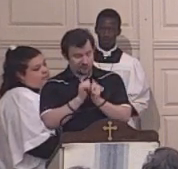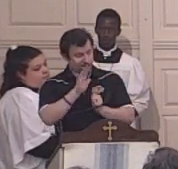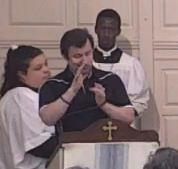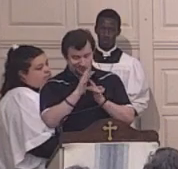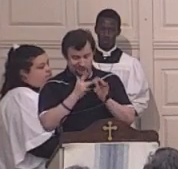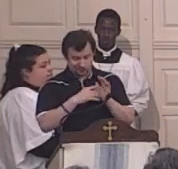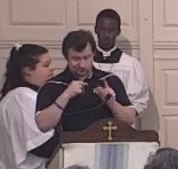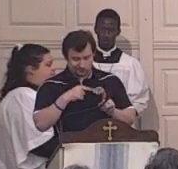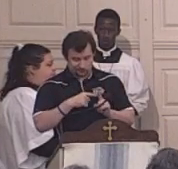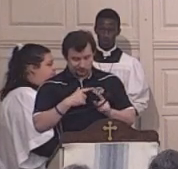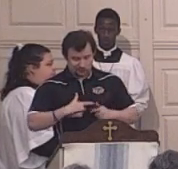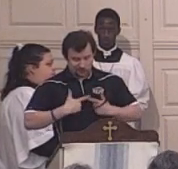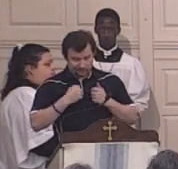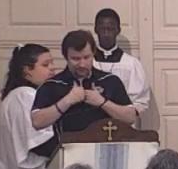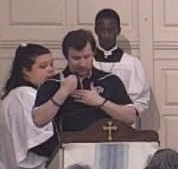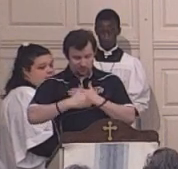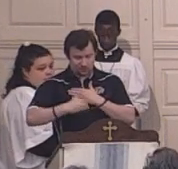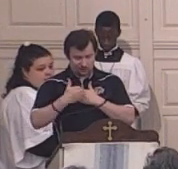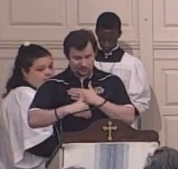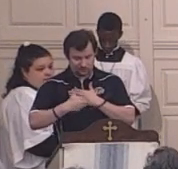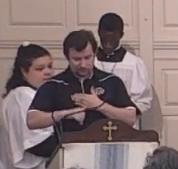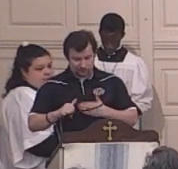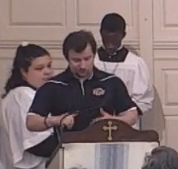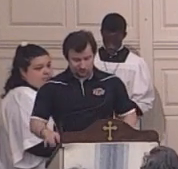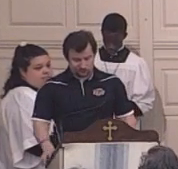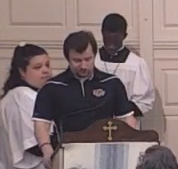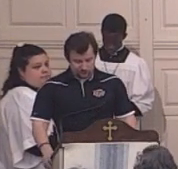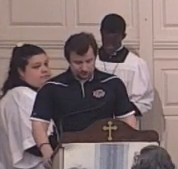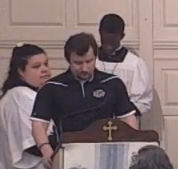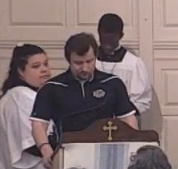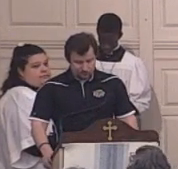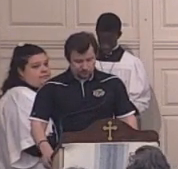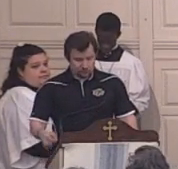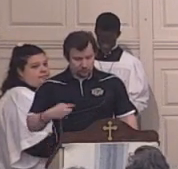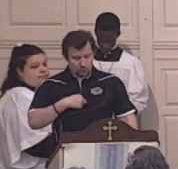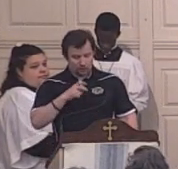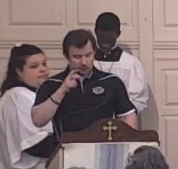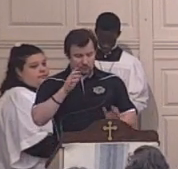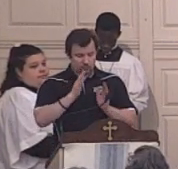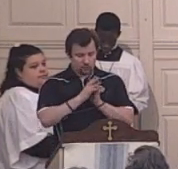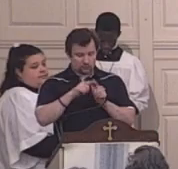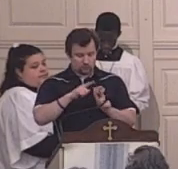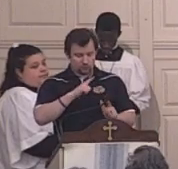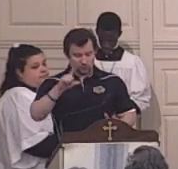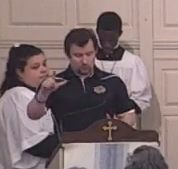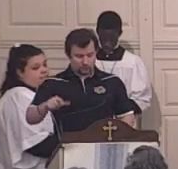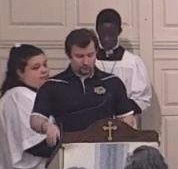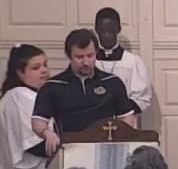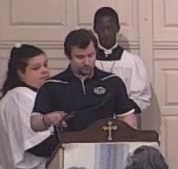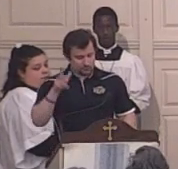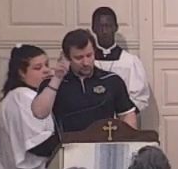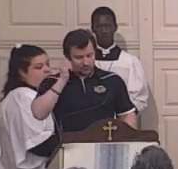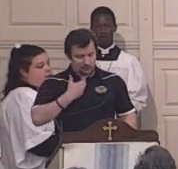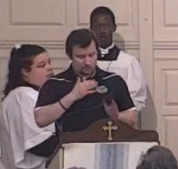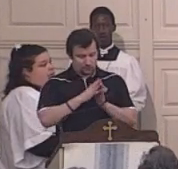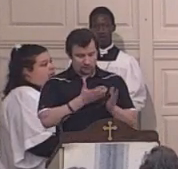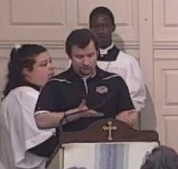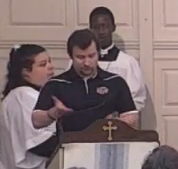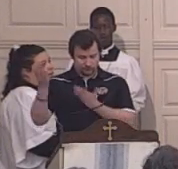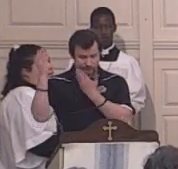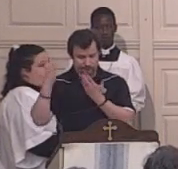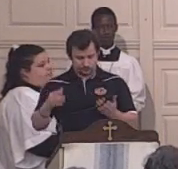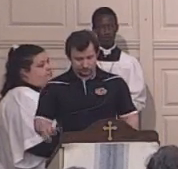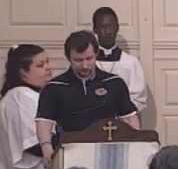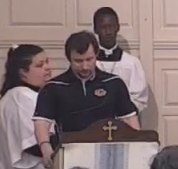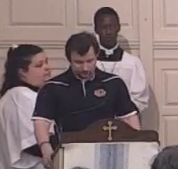and strength, nourished by Jesus, the living bread. We pray to the Lord. Lord, hear our